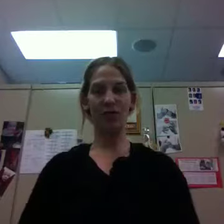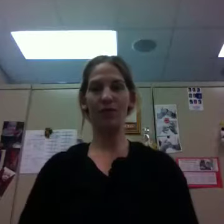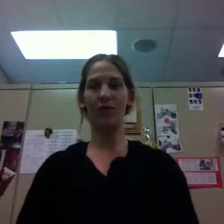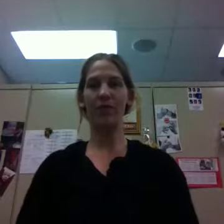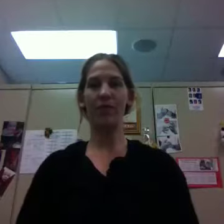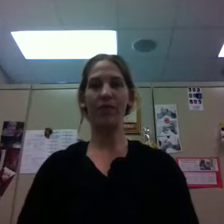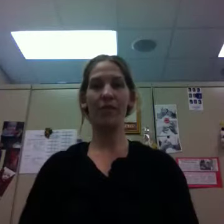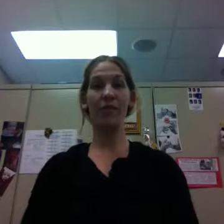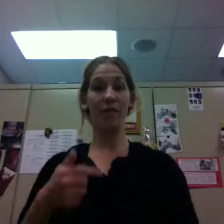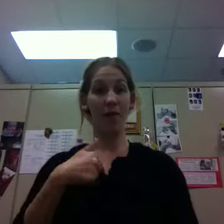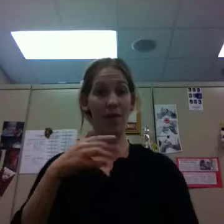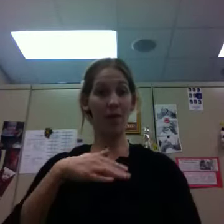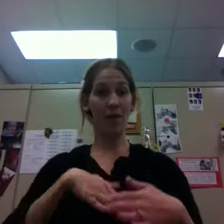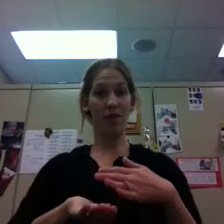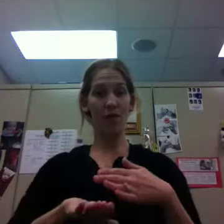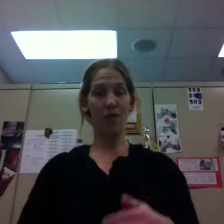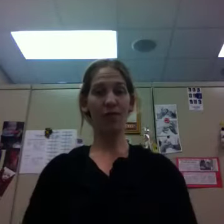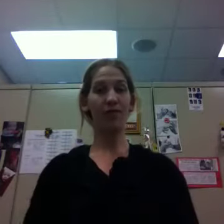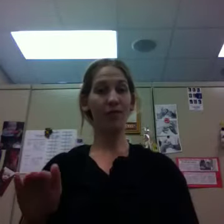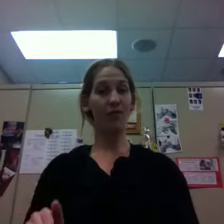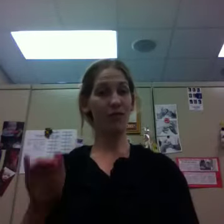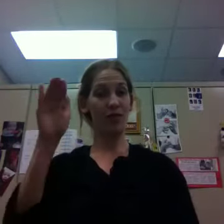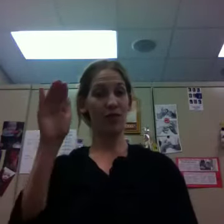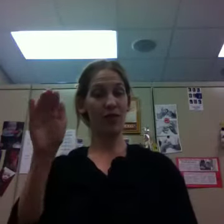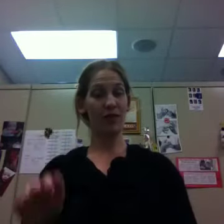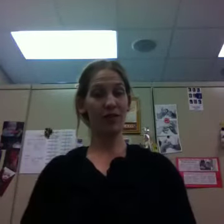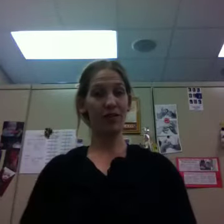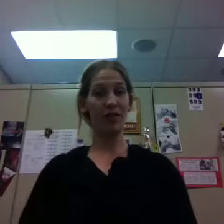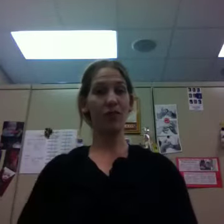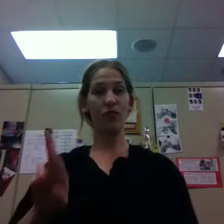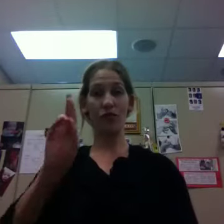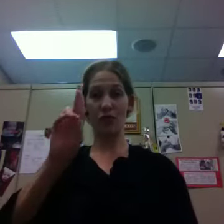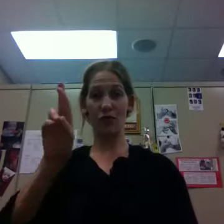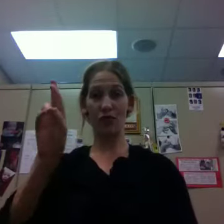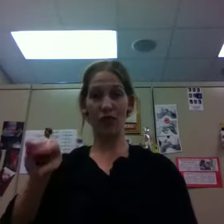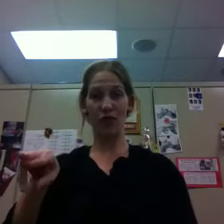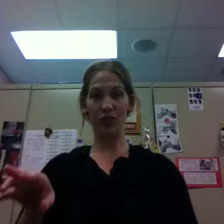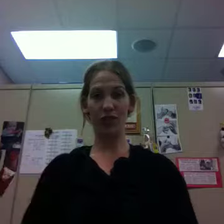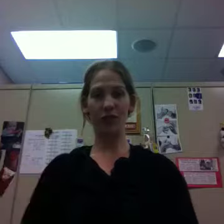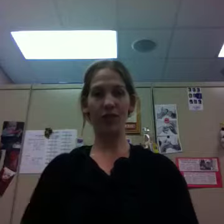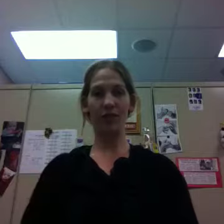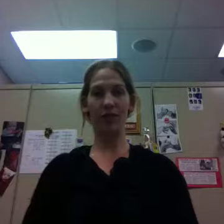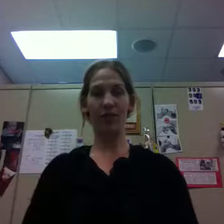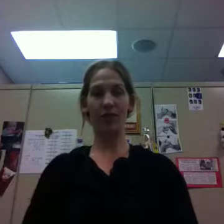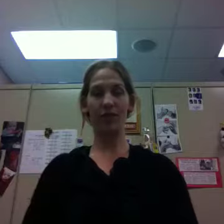Born and raised in Rochester, went to school in Philadelphia, and when I got a job in Tennessee, made it my home.